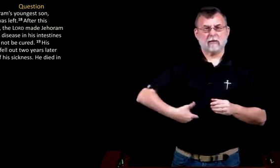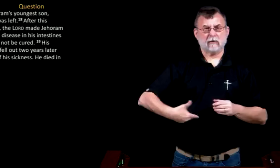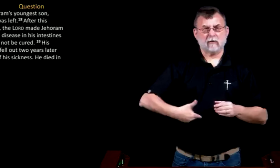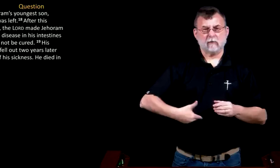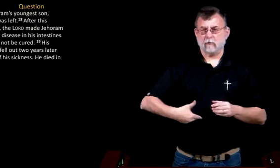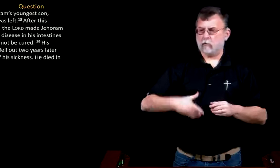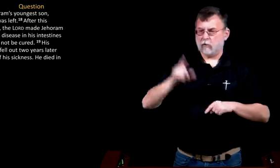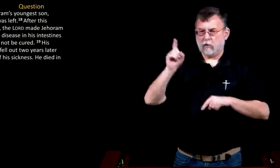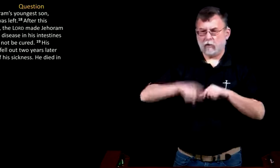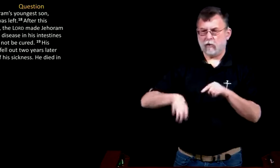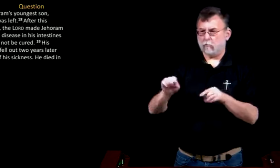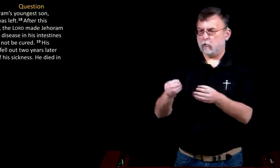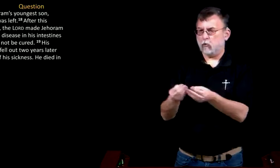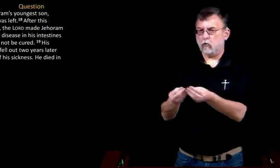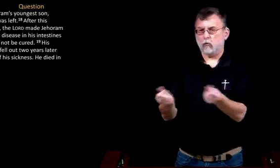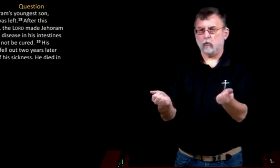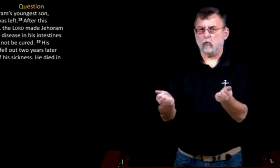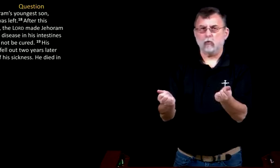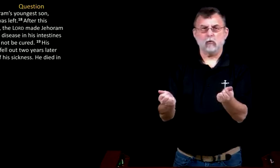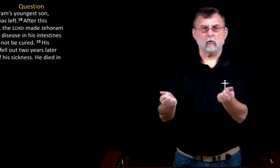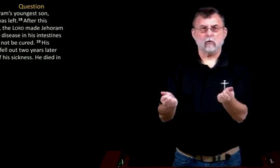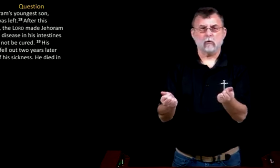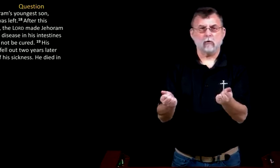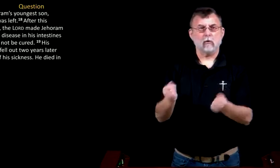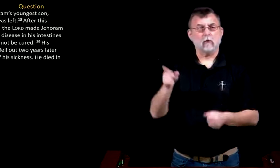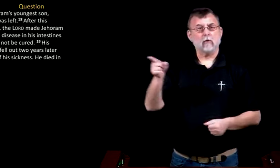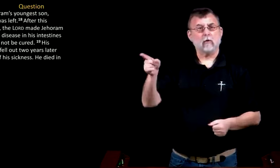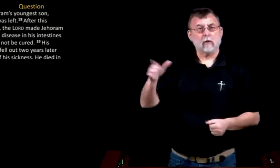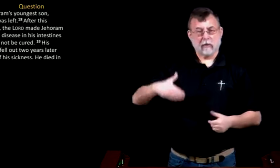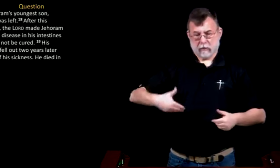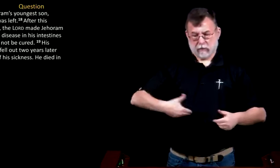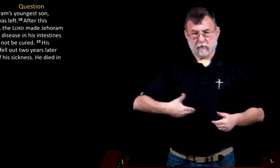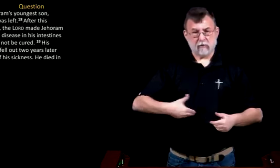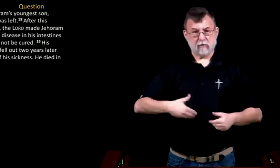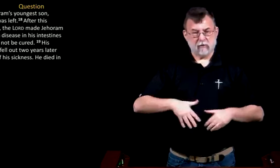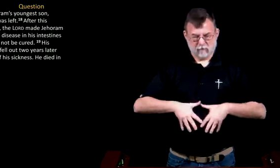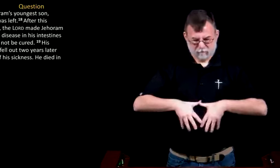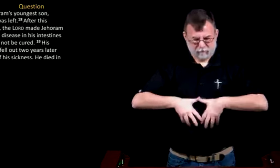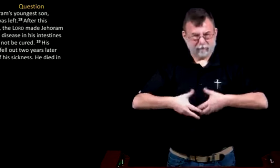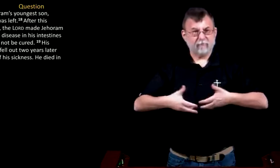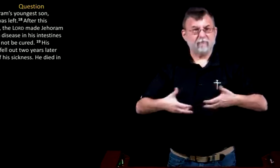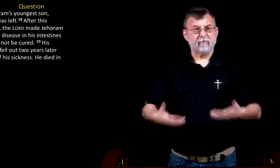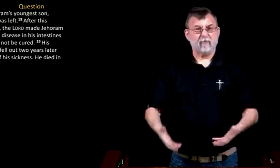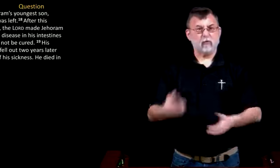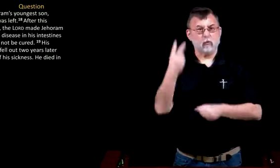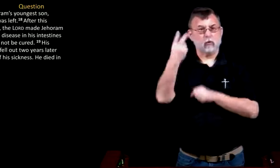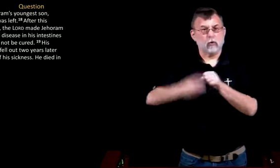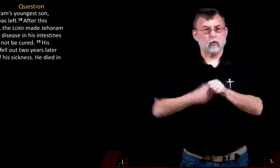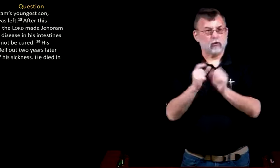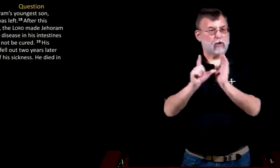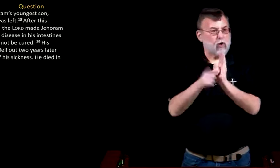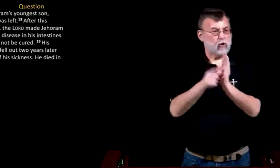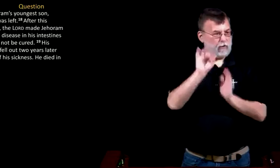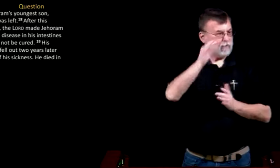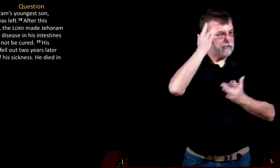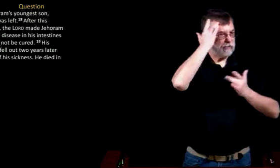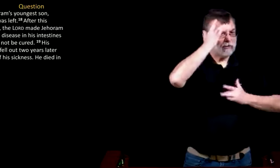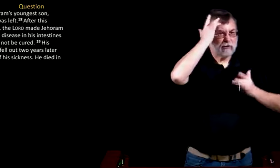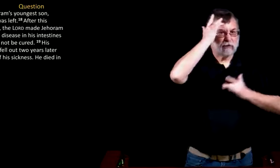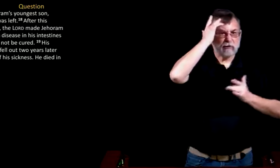intestines that could not be cured. His intestines fell out 2 years later because of